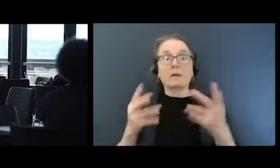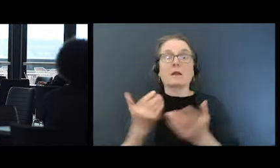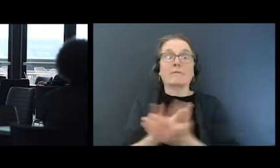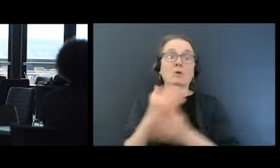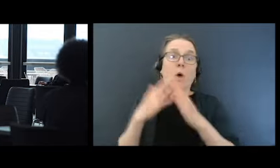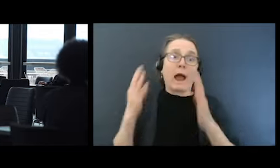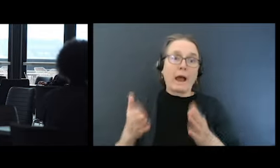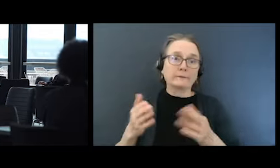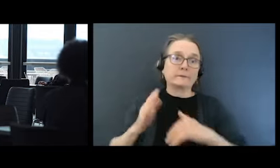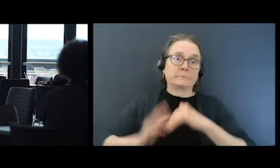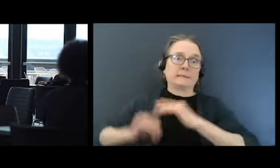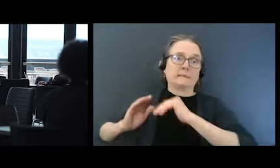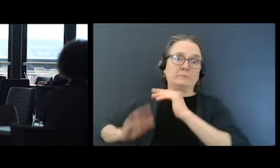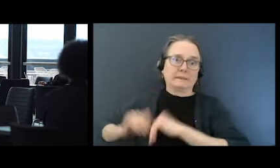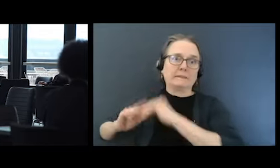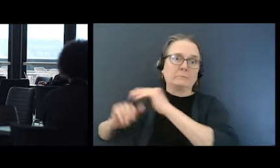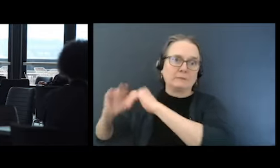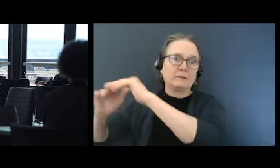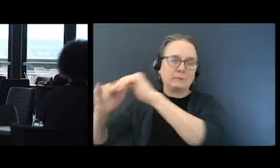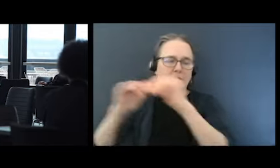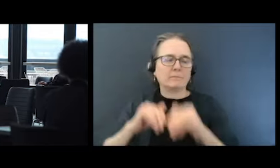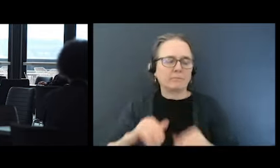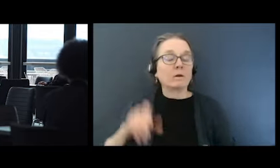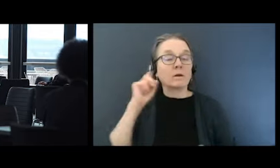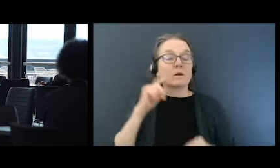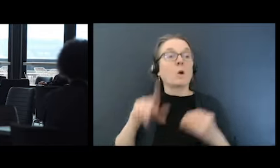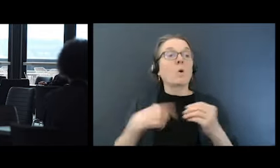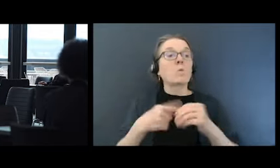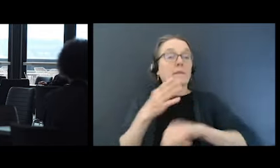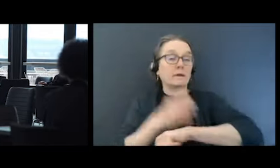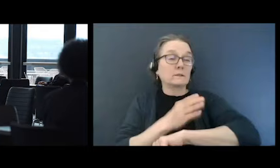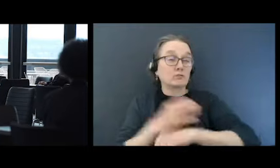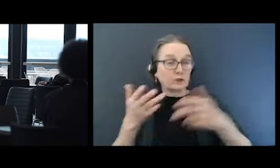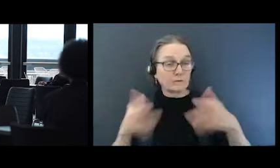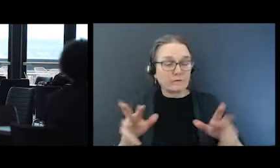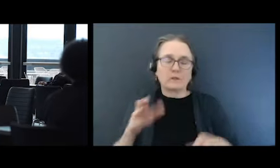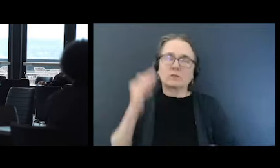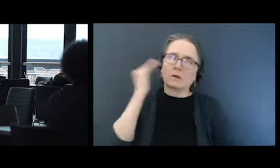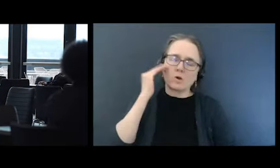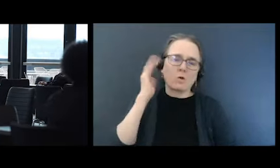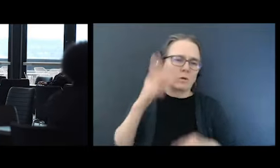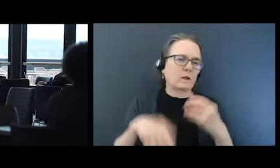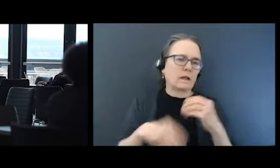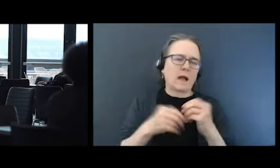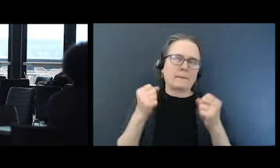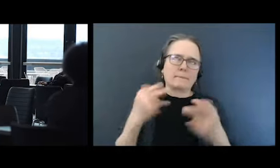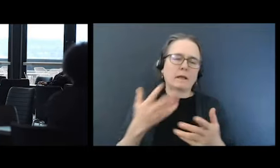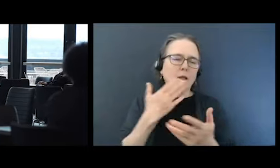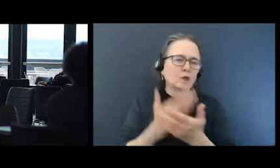be lots of cool sidewalks, but right now there's lots of crappy sidewalks and construction mess. And last night